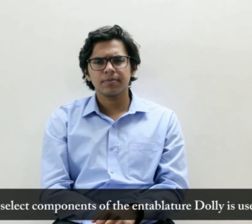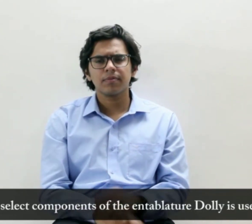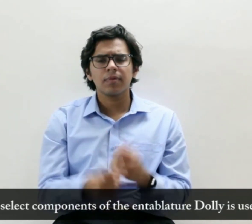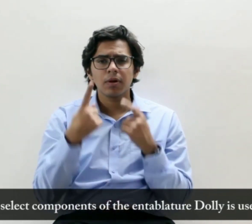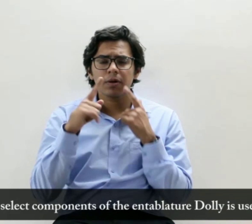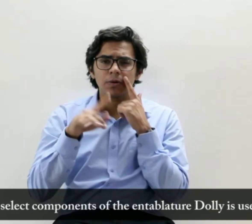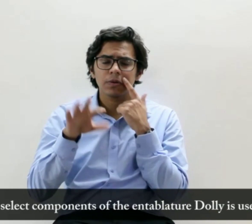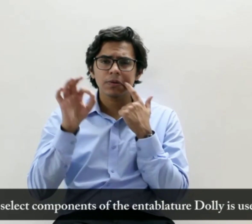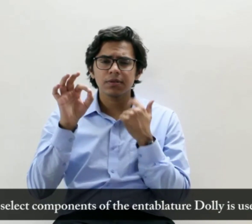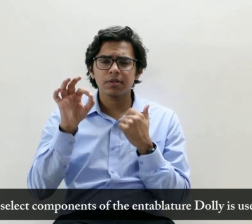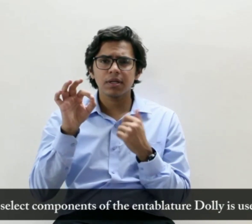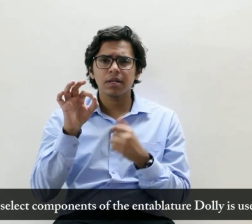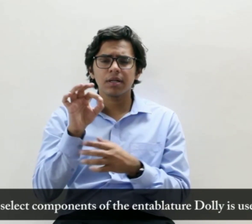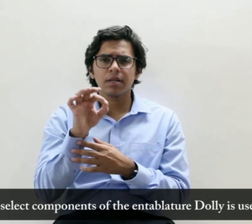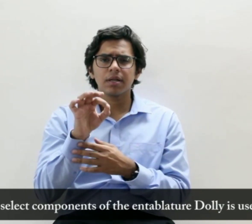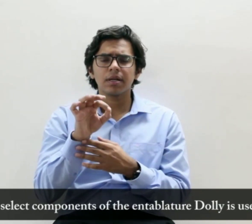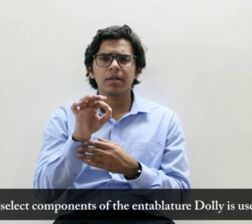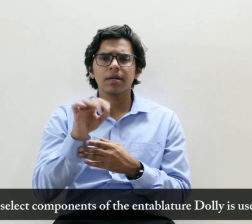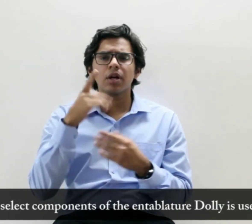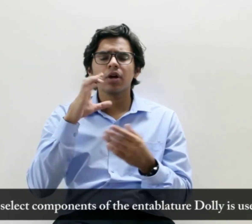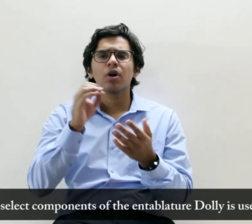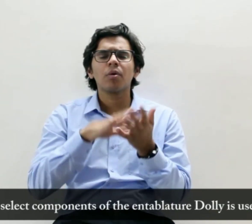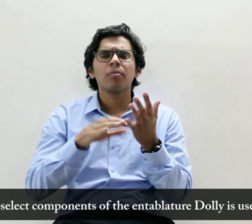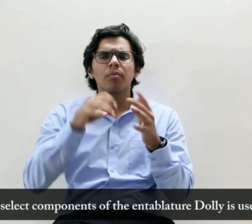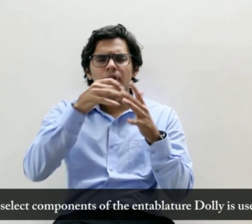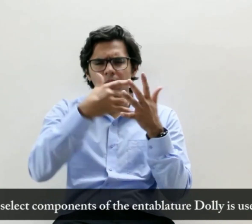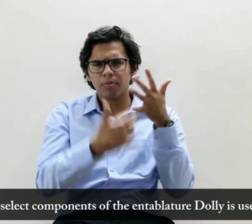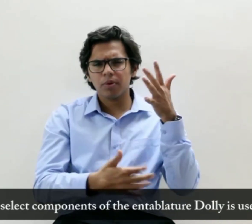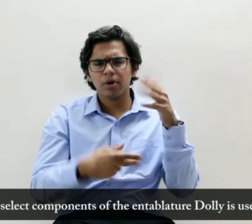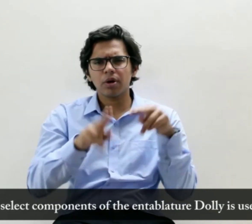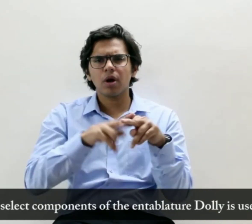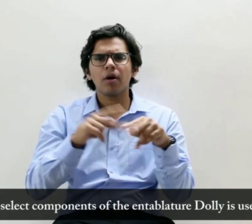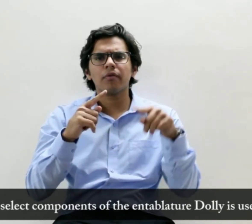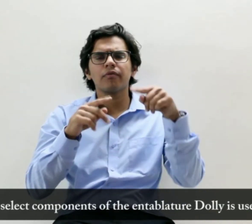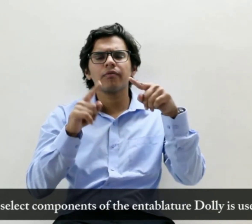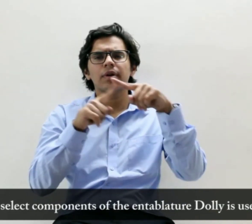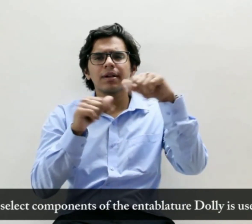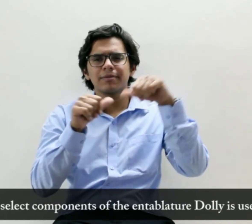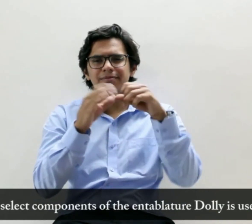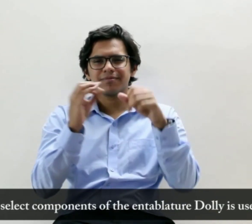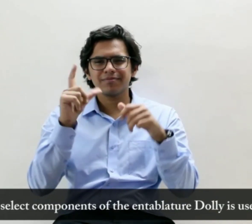To select components of the entablature dolly is used.